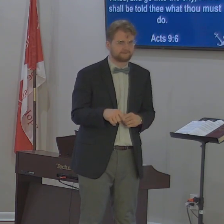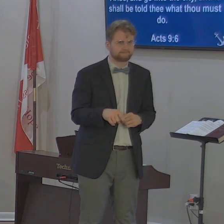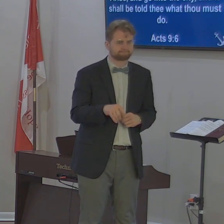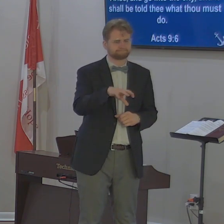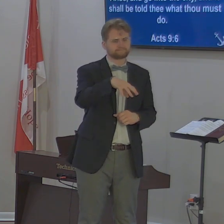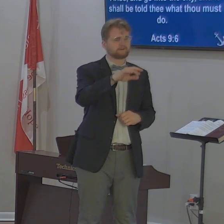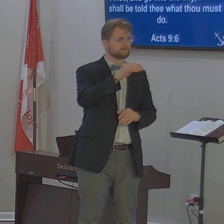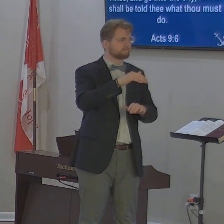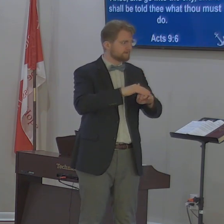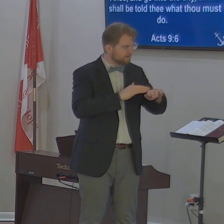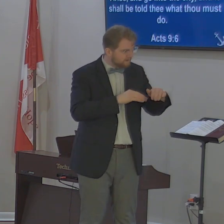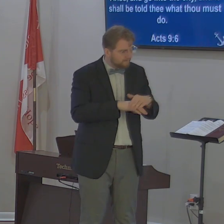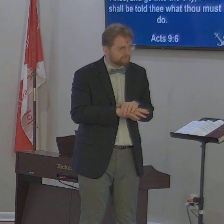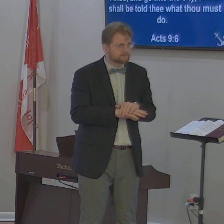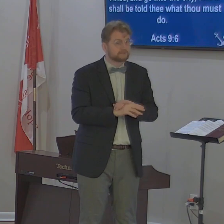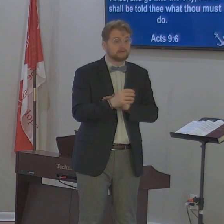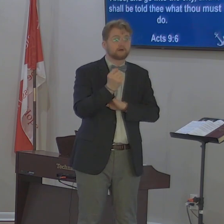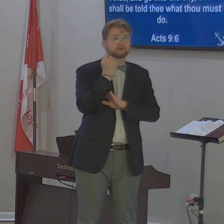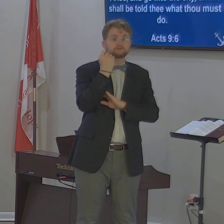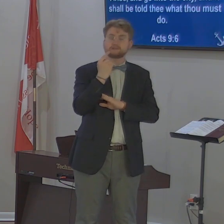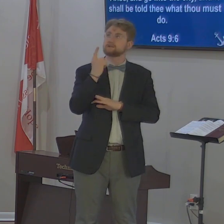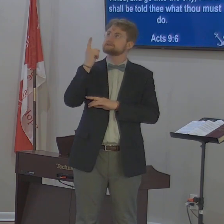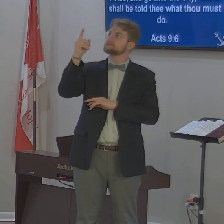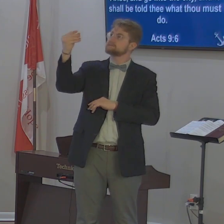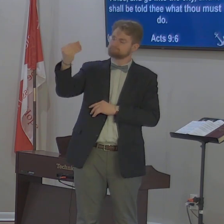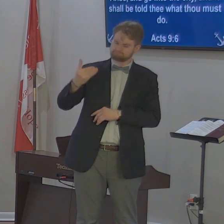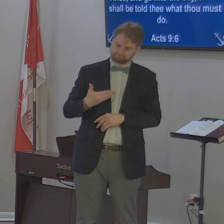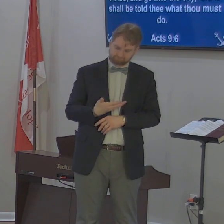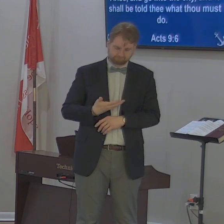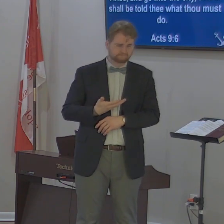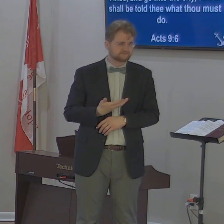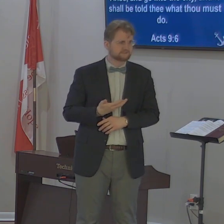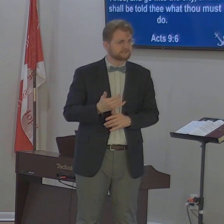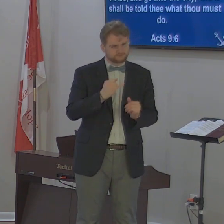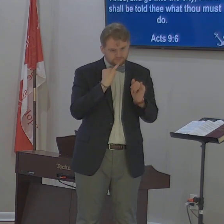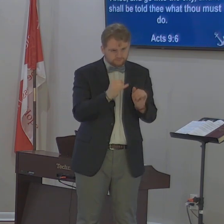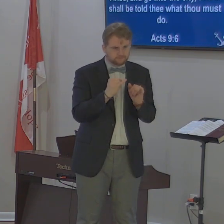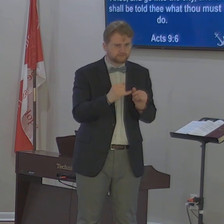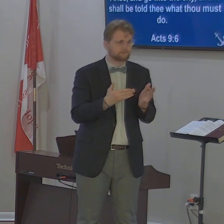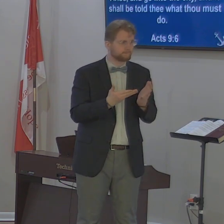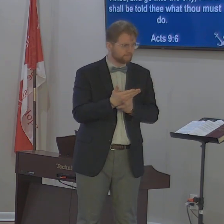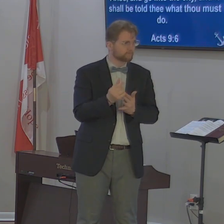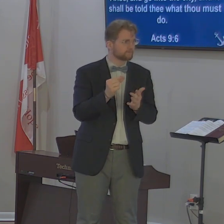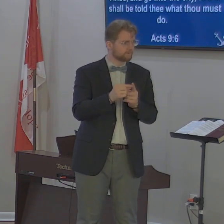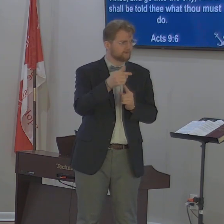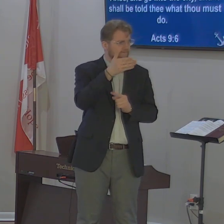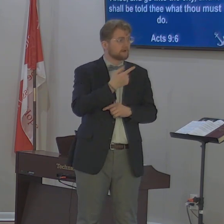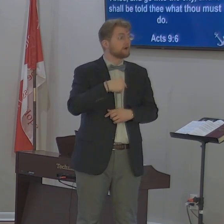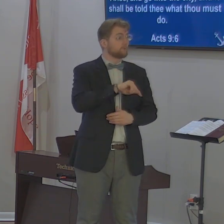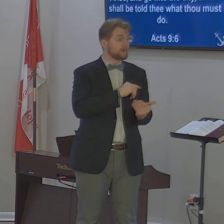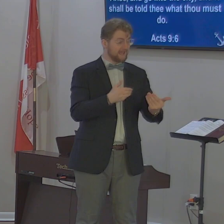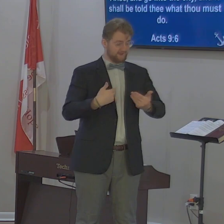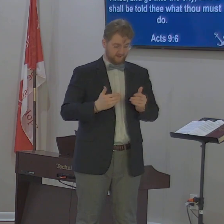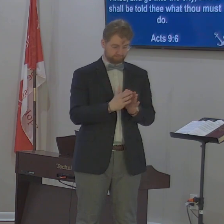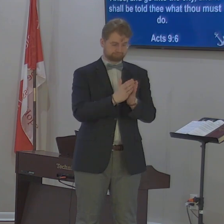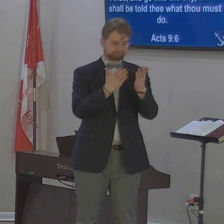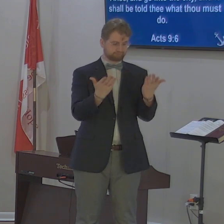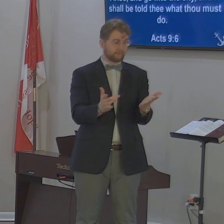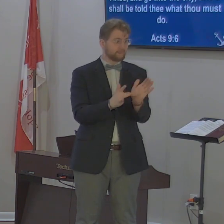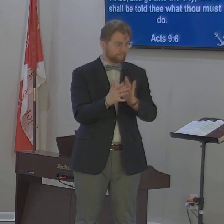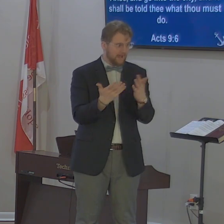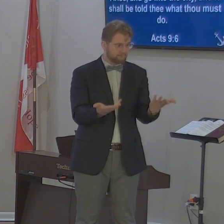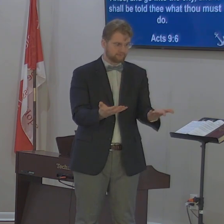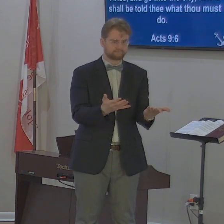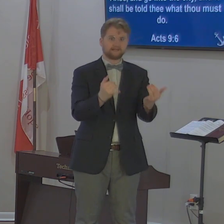Find comfort in understanding that gives us instruction through the Word of God. We have the instruction before us from God. It's in the